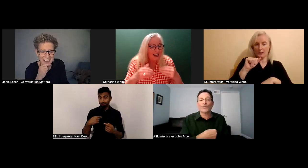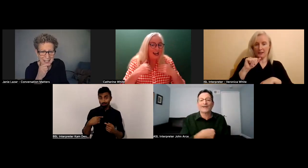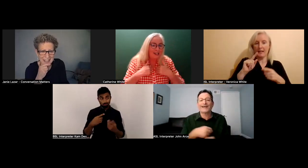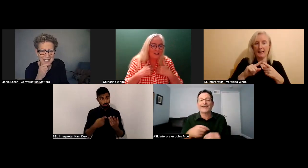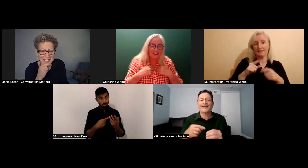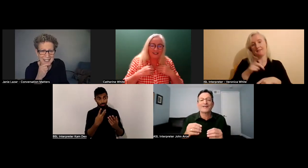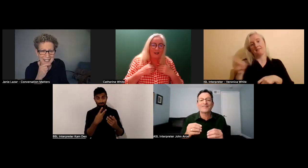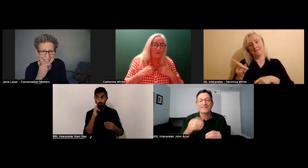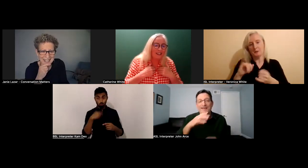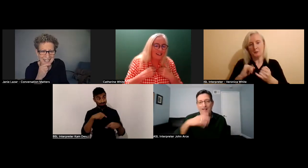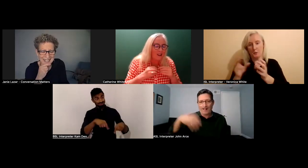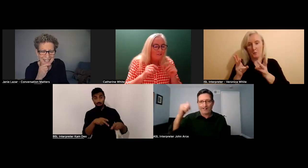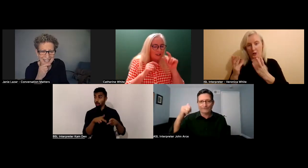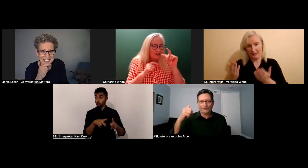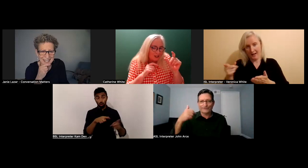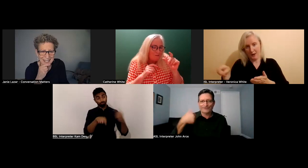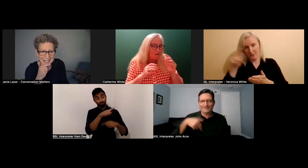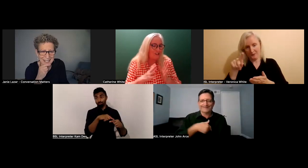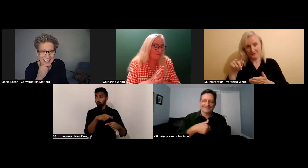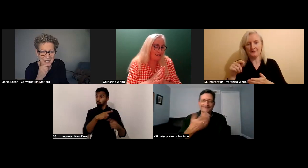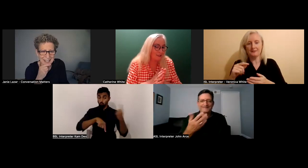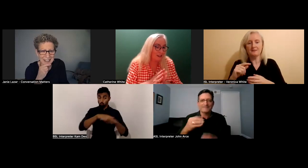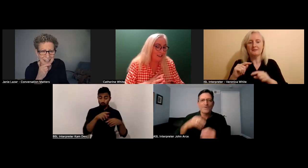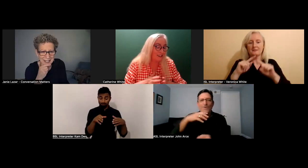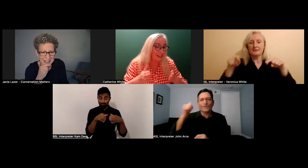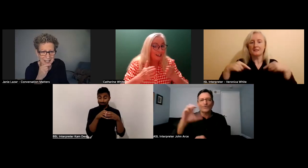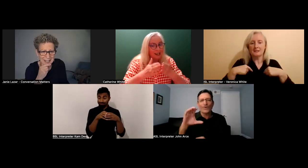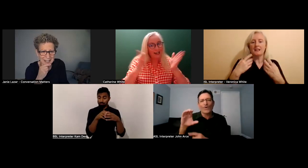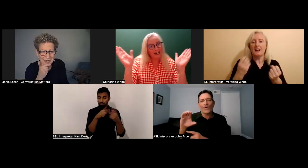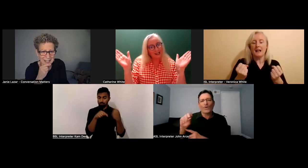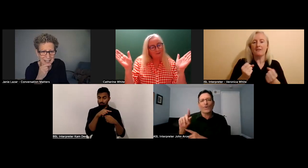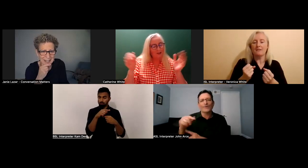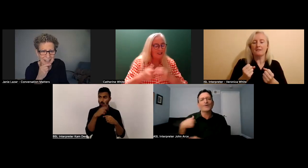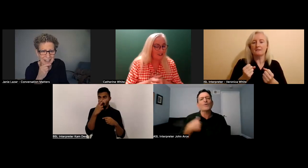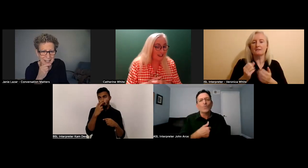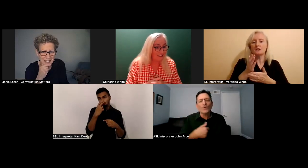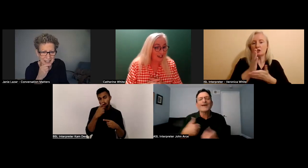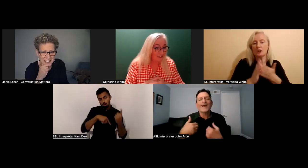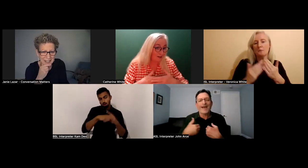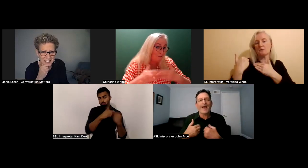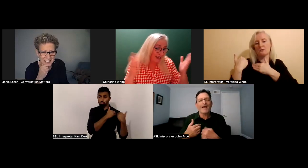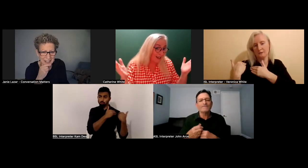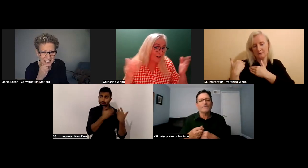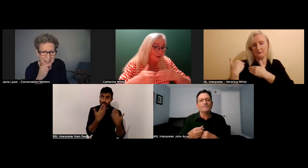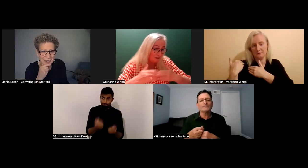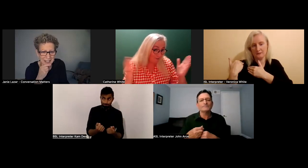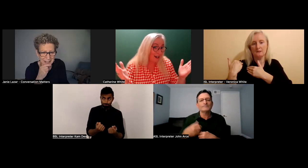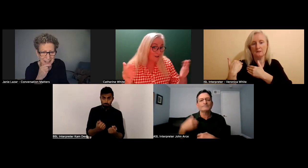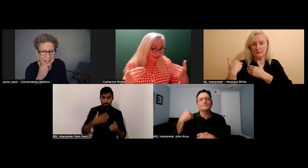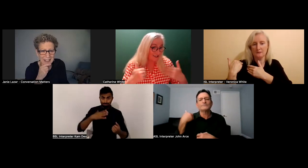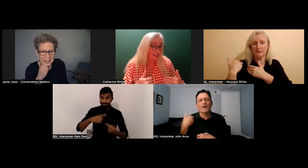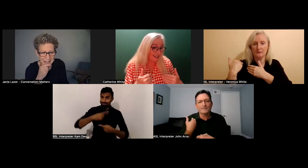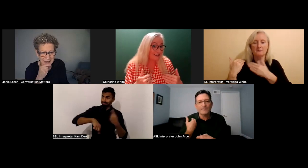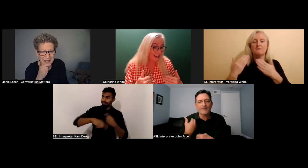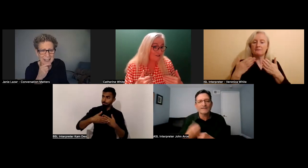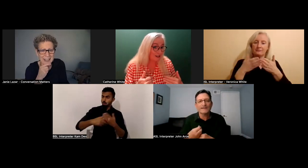away, I do think that we have some responsibility in putting ourselves out there, be loud, be